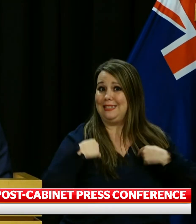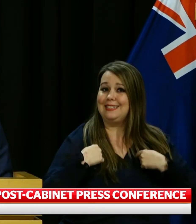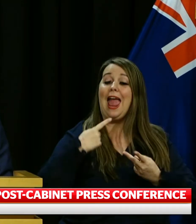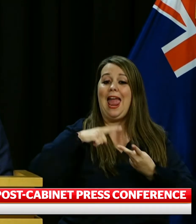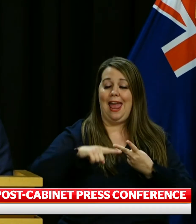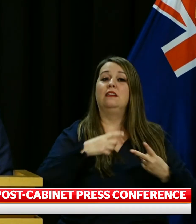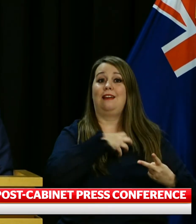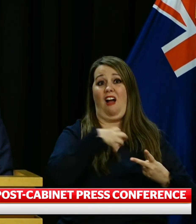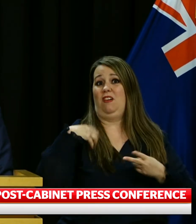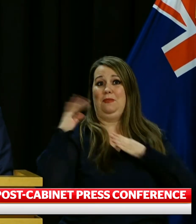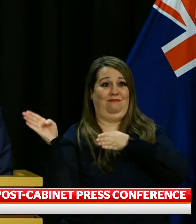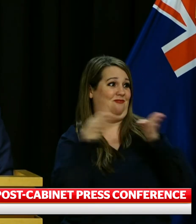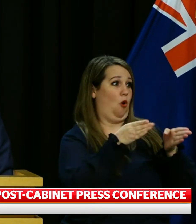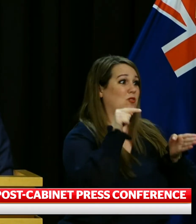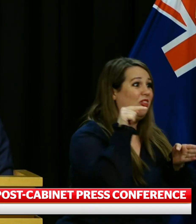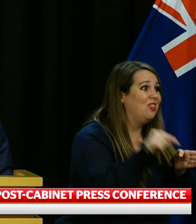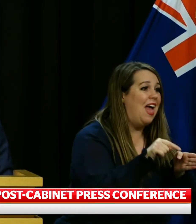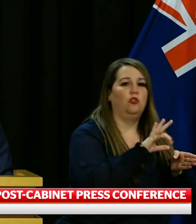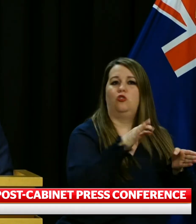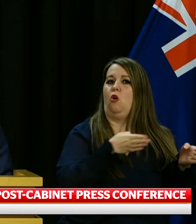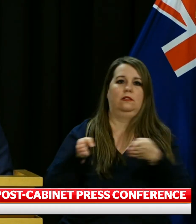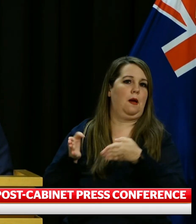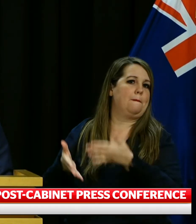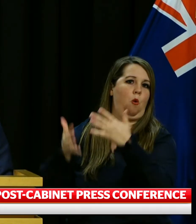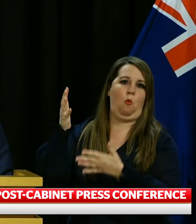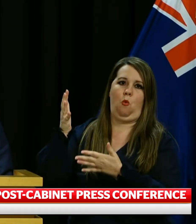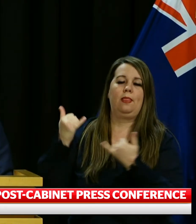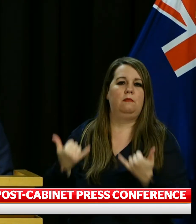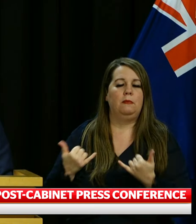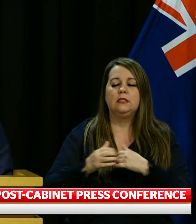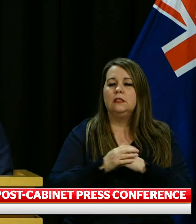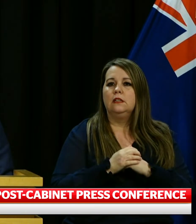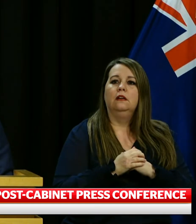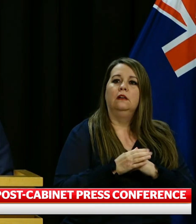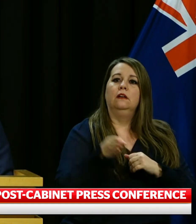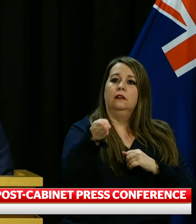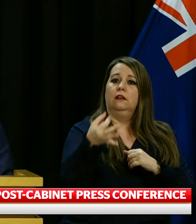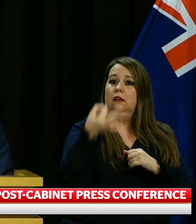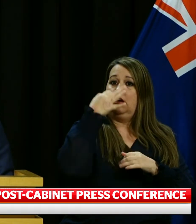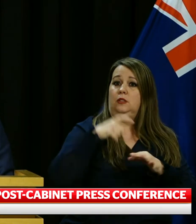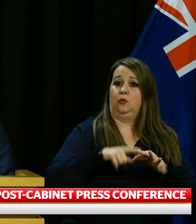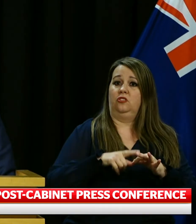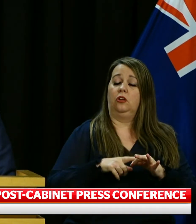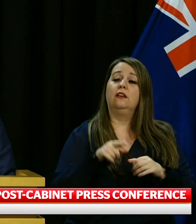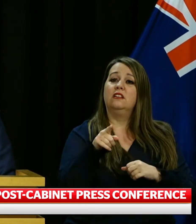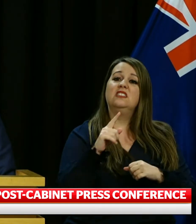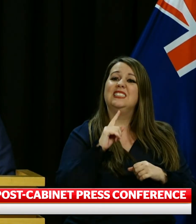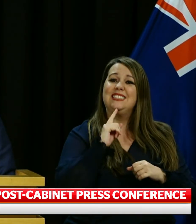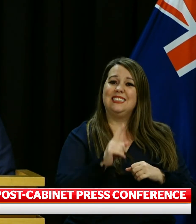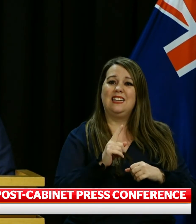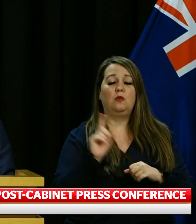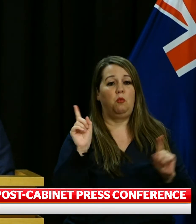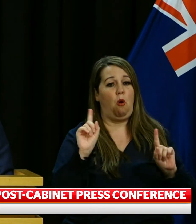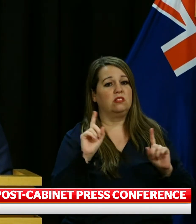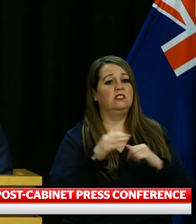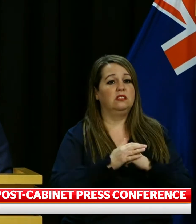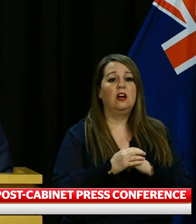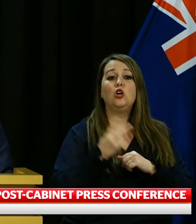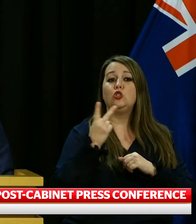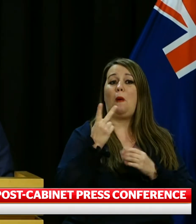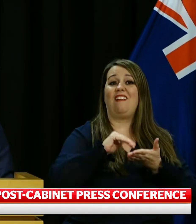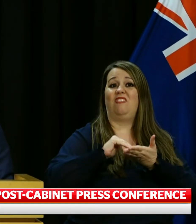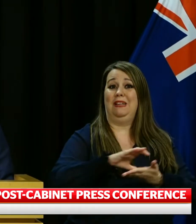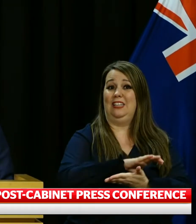hit by poll. flooding last year. They've got a plan to rebuild there. It's going to cost about $12 million. They're hoping the government can come to the party and pay